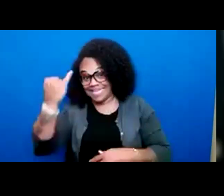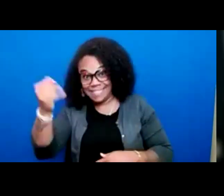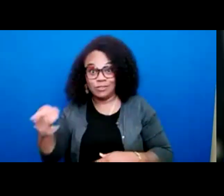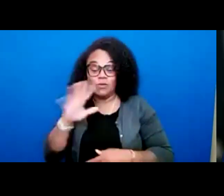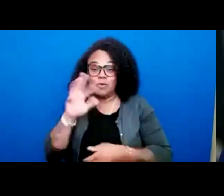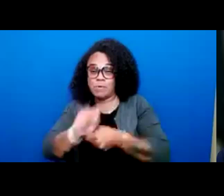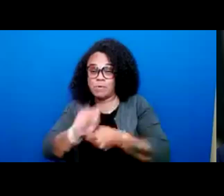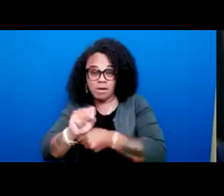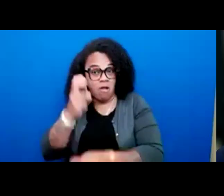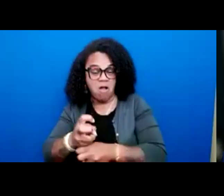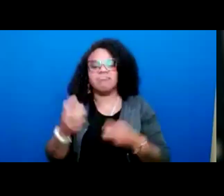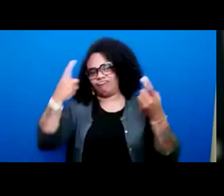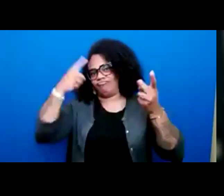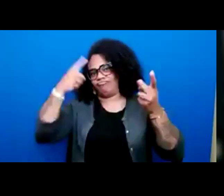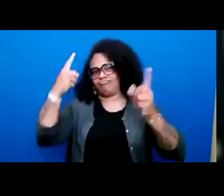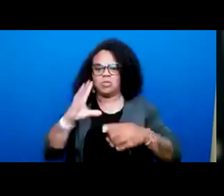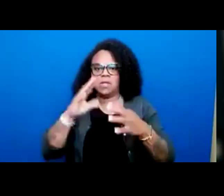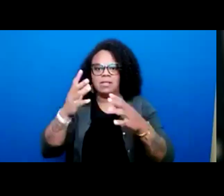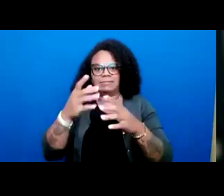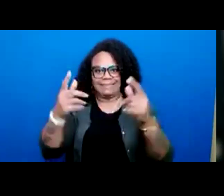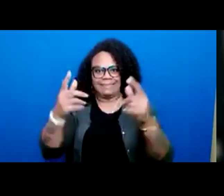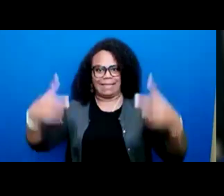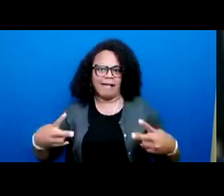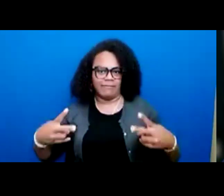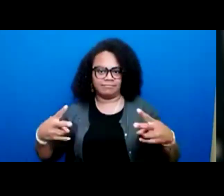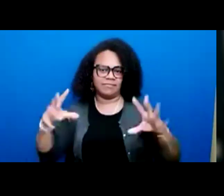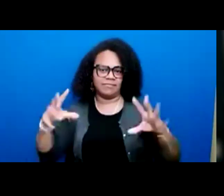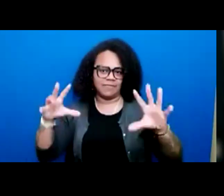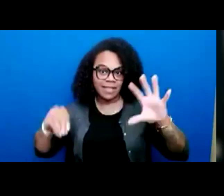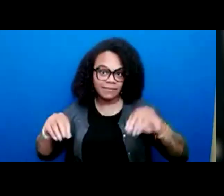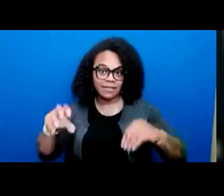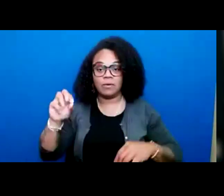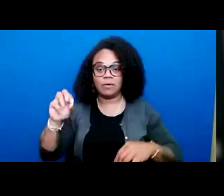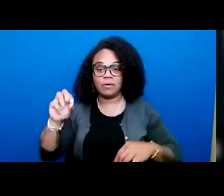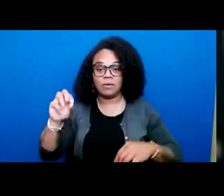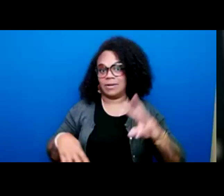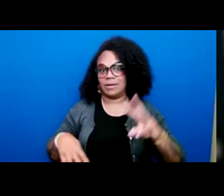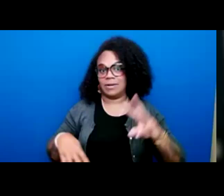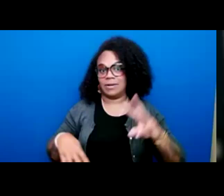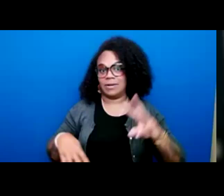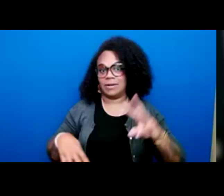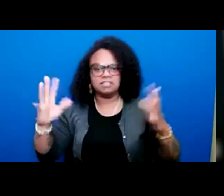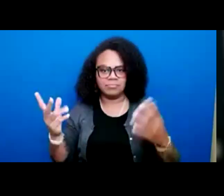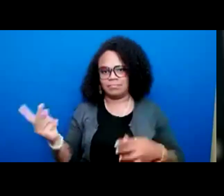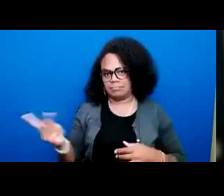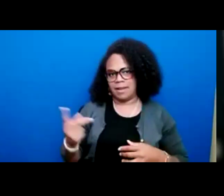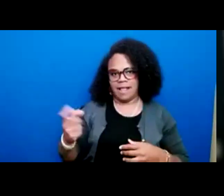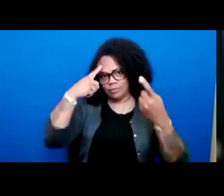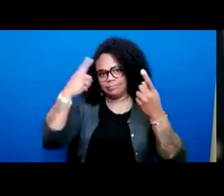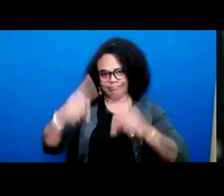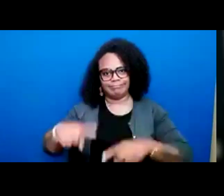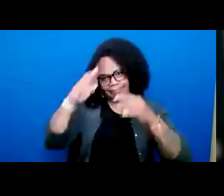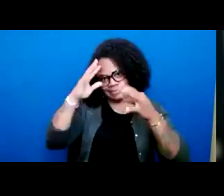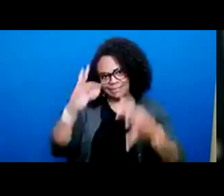50-50, or we'll split this company 60-40. And those are decisions that need to be made up front between the partners. And then, of